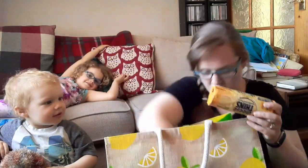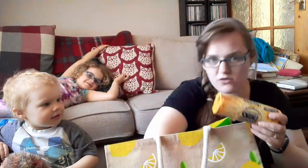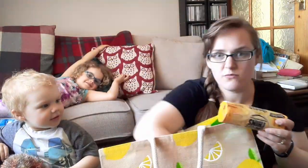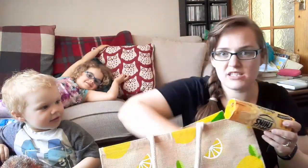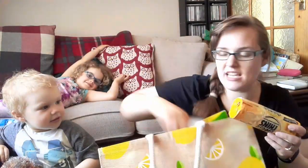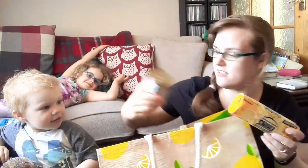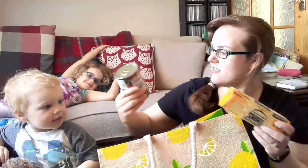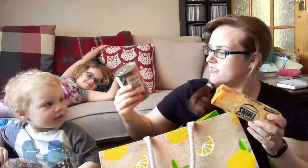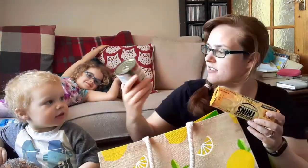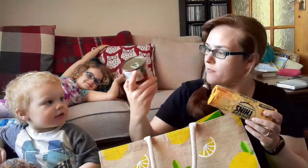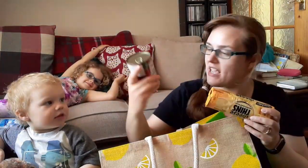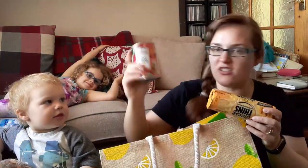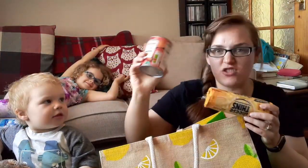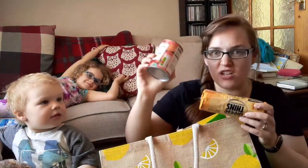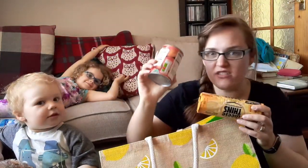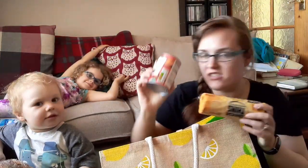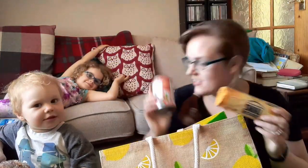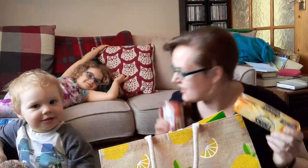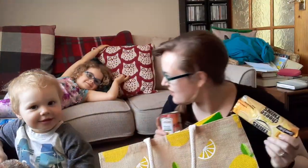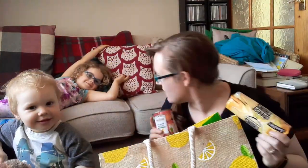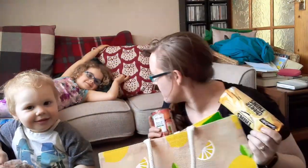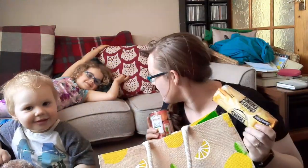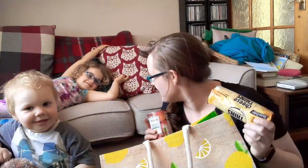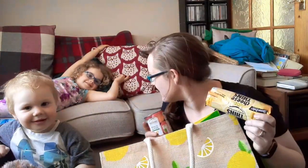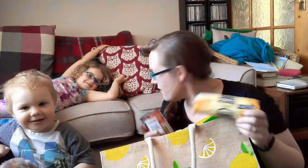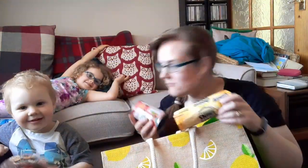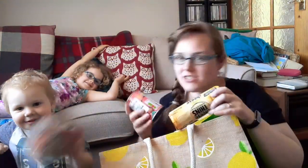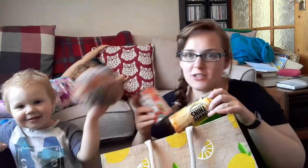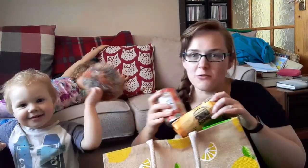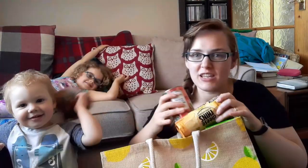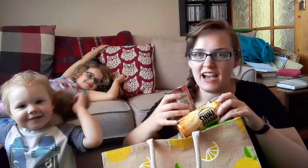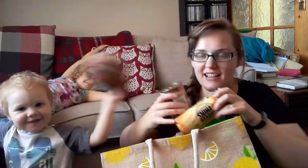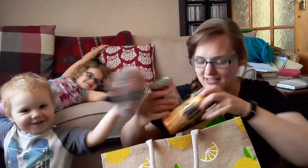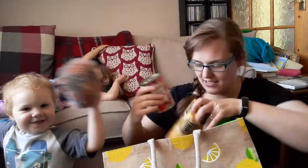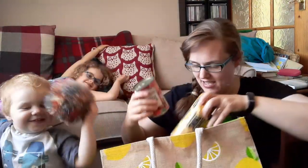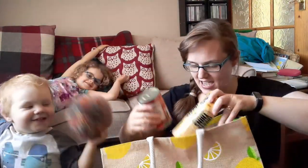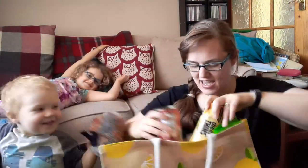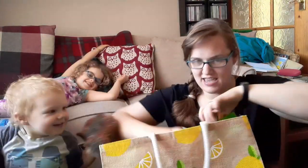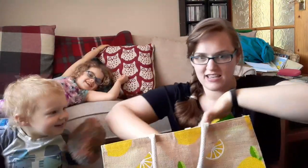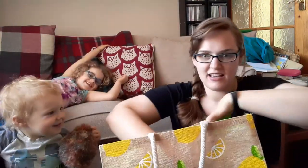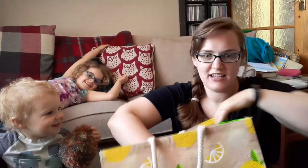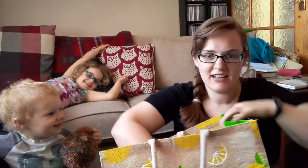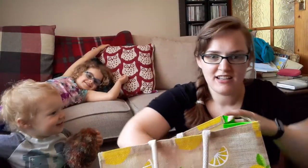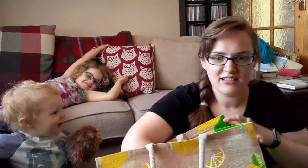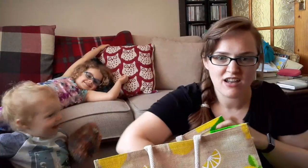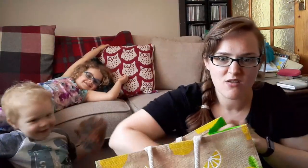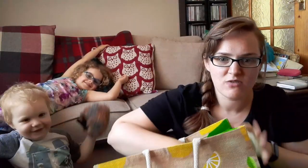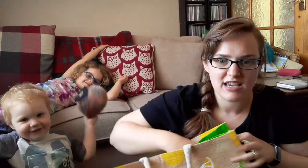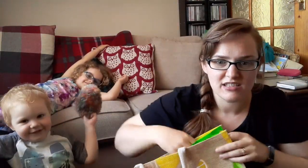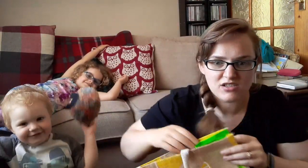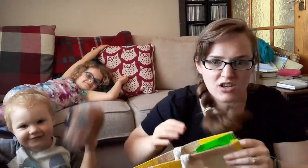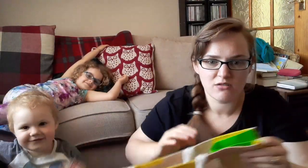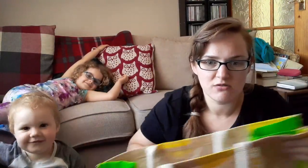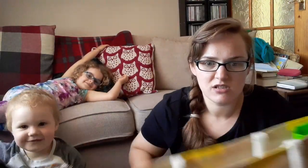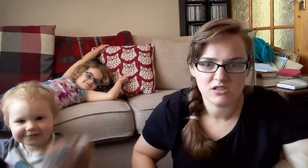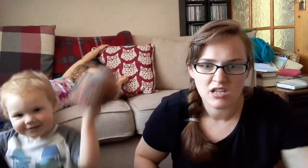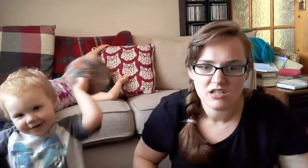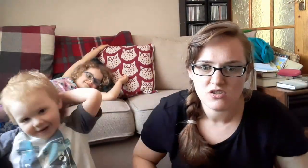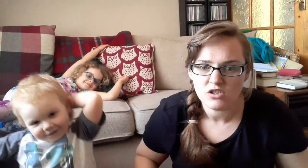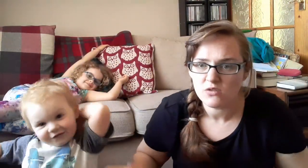some tinned peaches? The birds don't do that, do they? No, they don't. Do you see